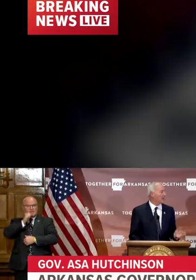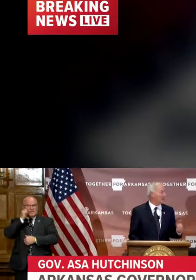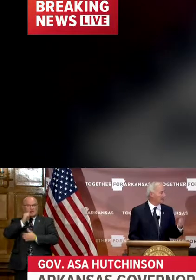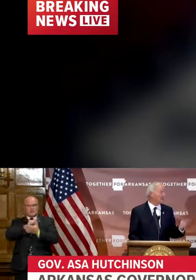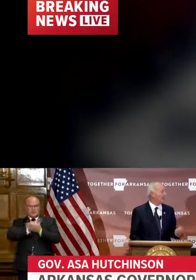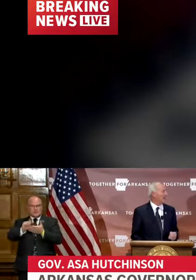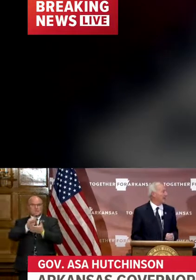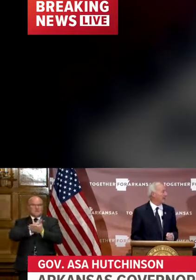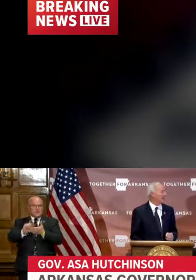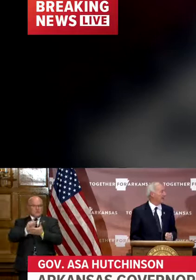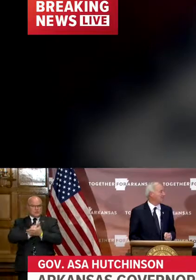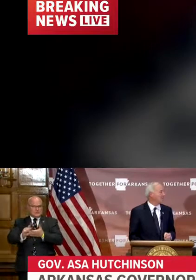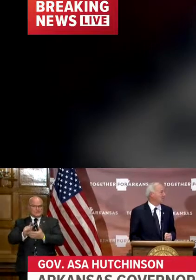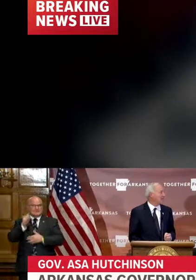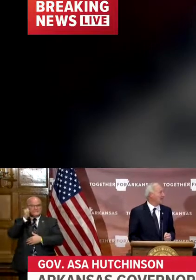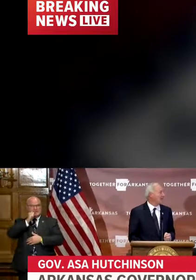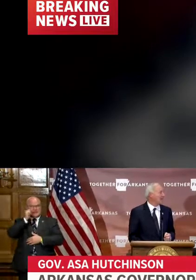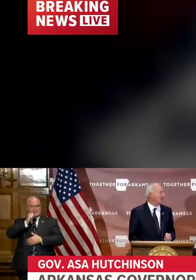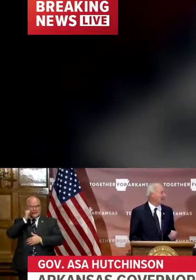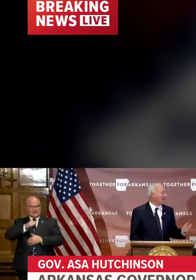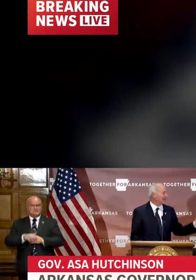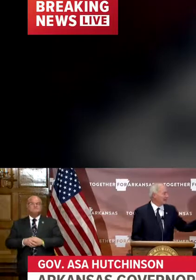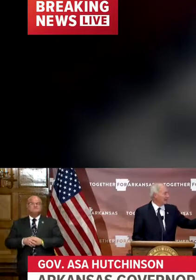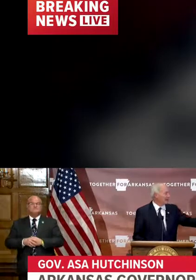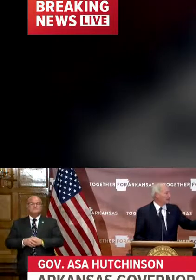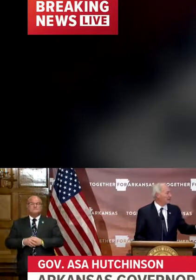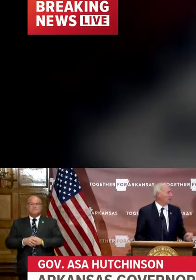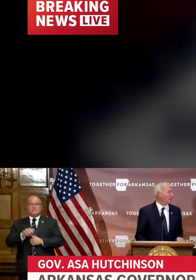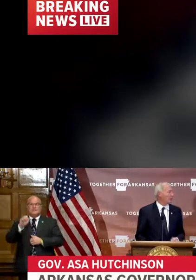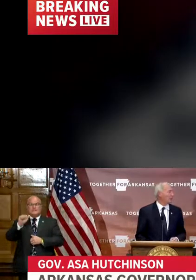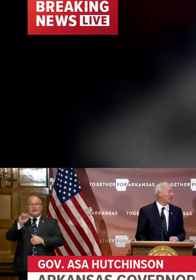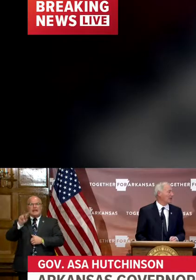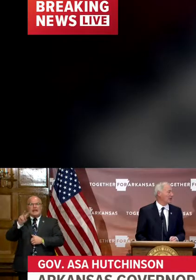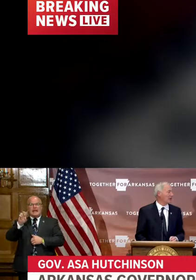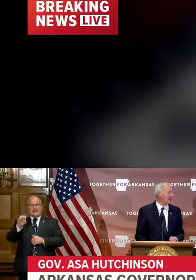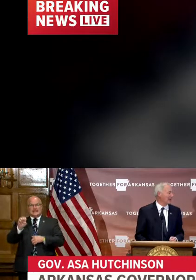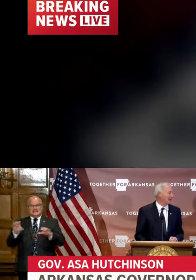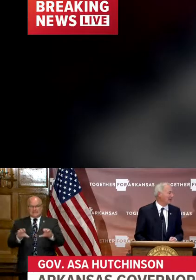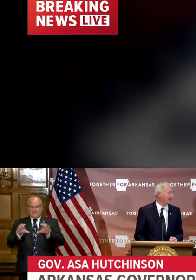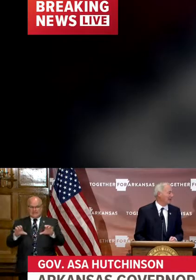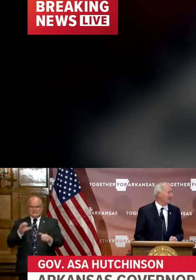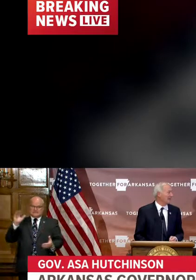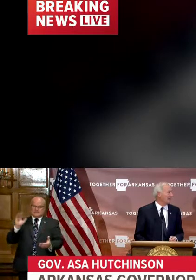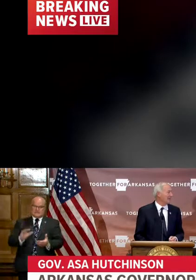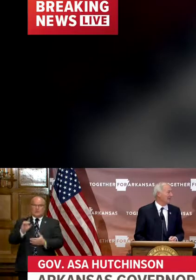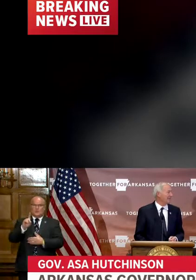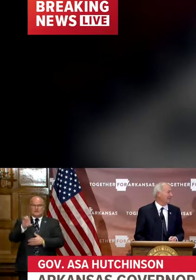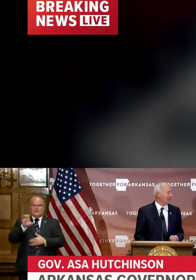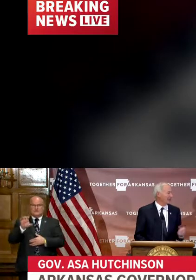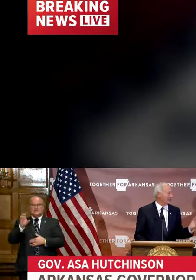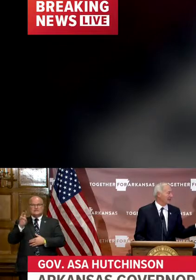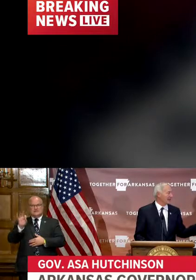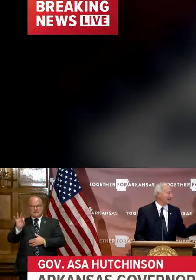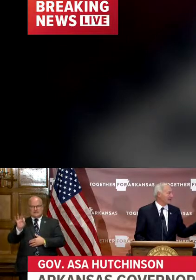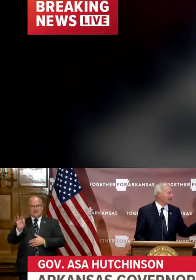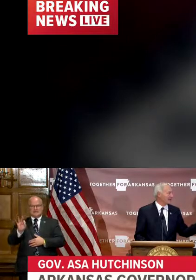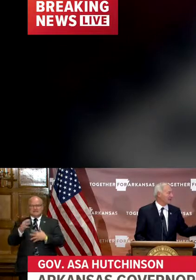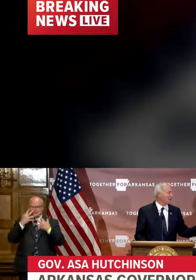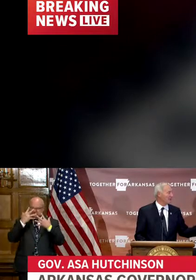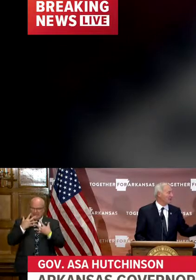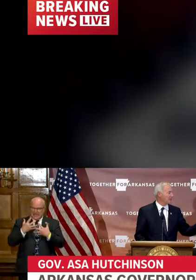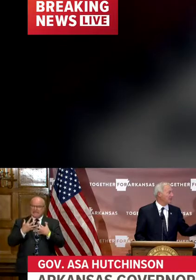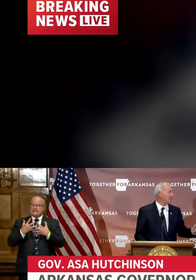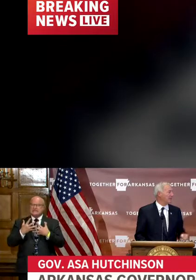week by week, day by day. The active cases are down 179. Very sadly,